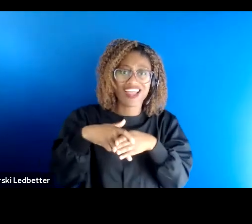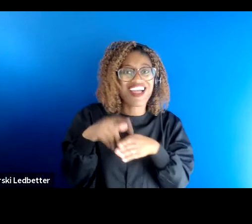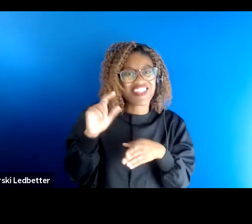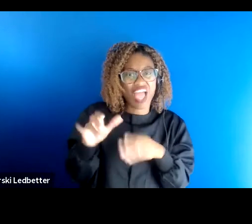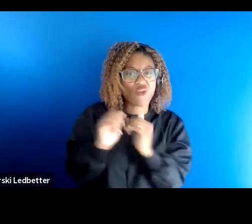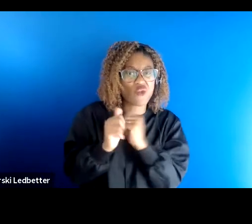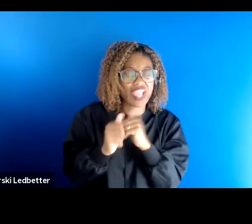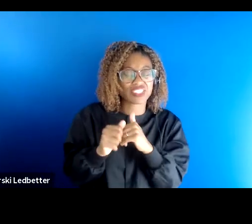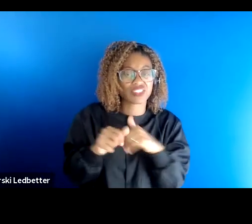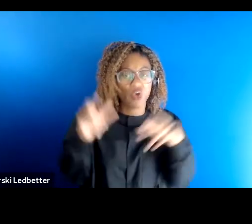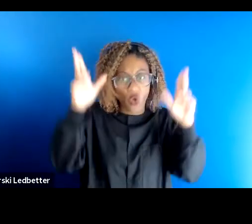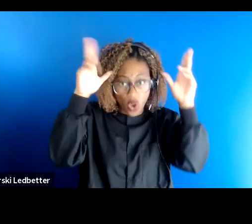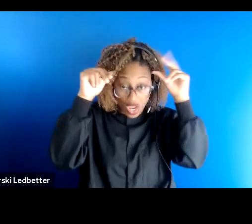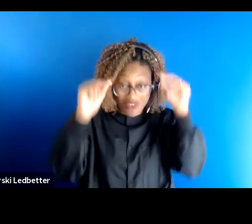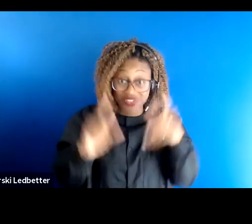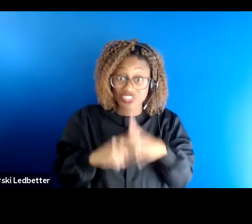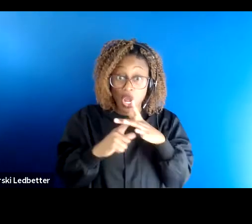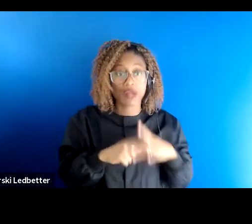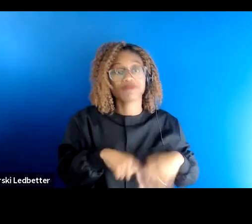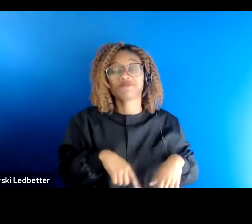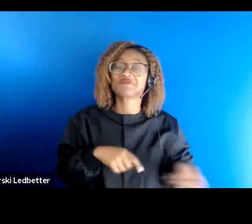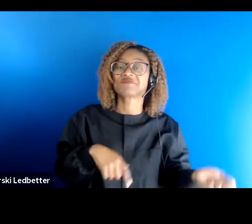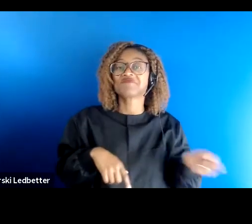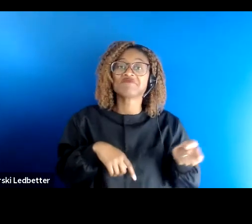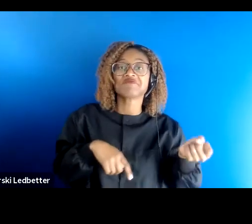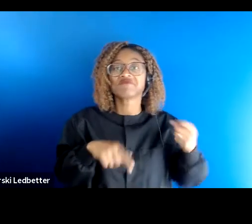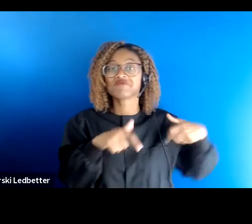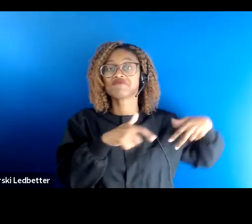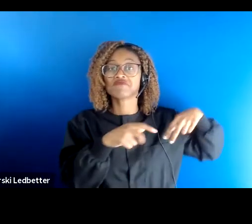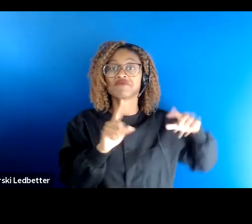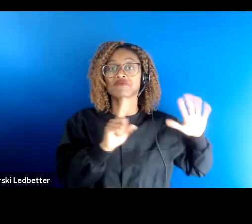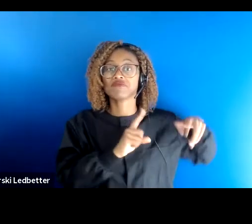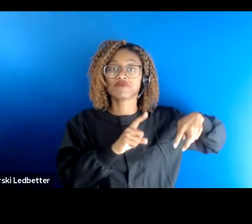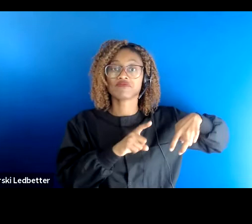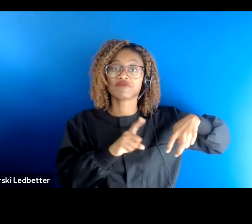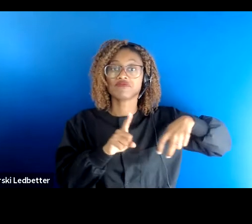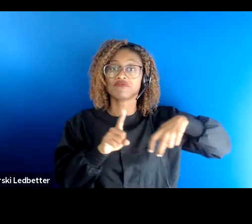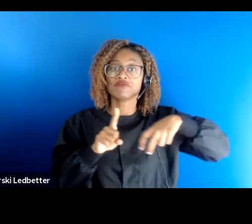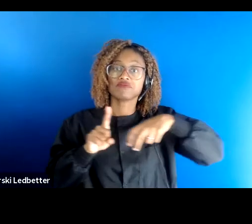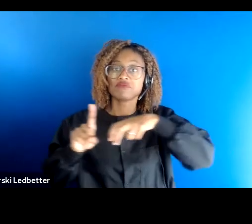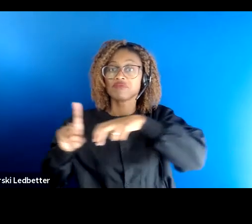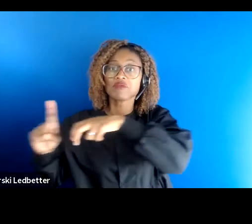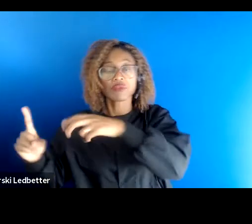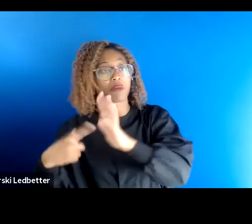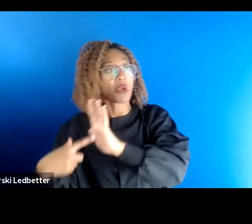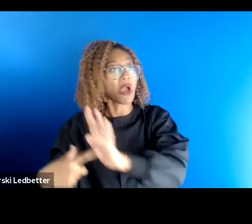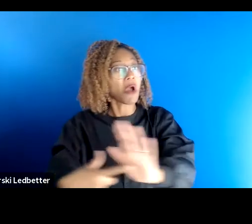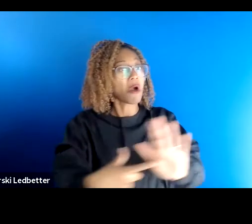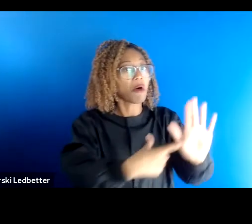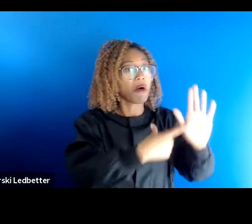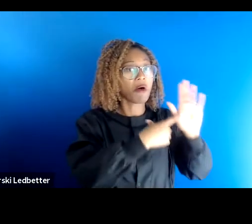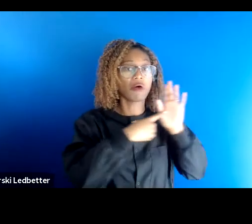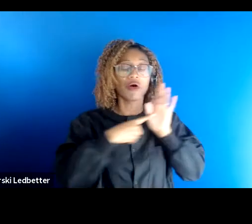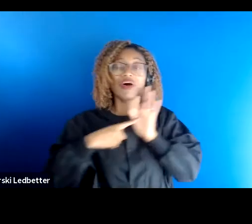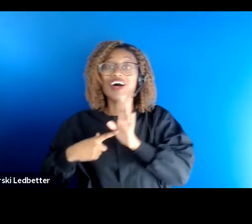that it always starts is they bring all the horses around the track, and then they get them into these starting gates. And